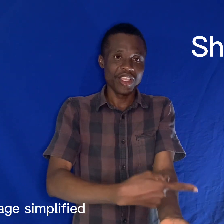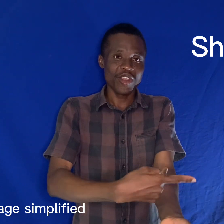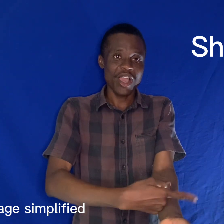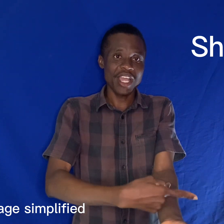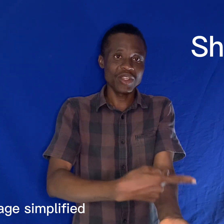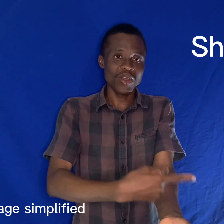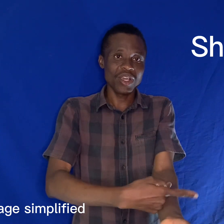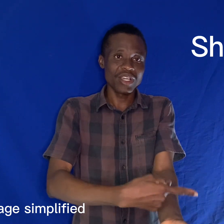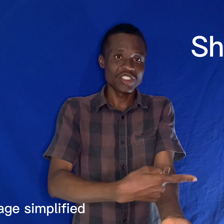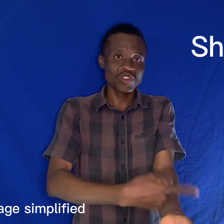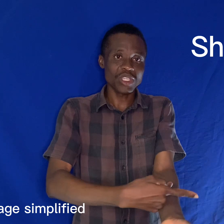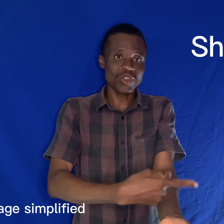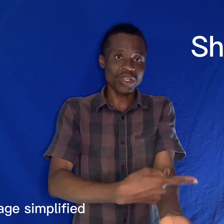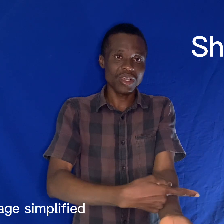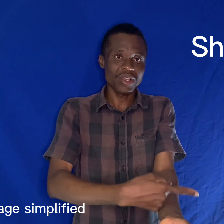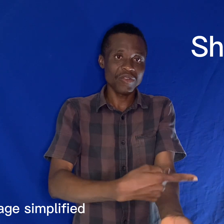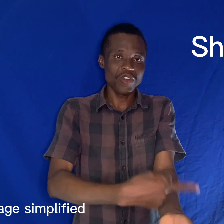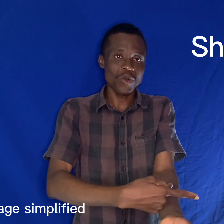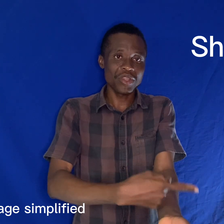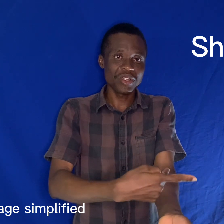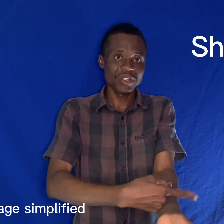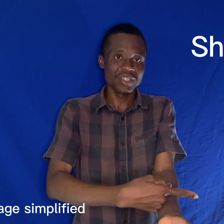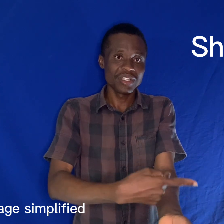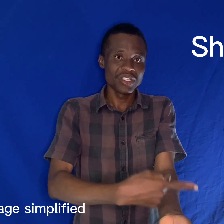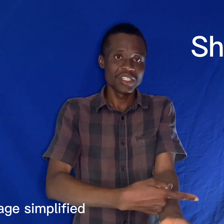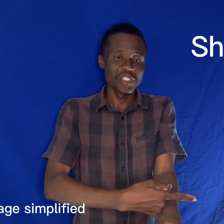your hand stretched forward. Sheep.